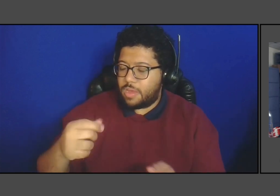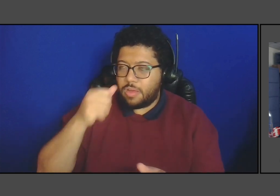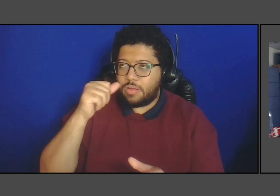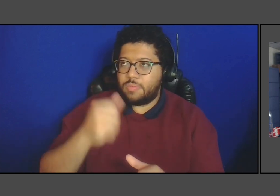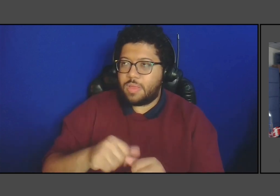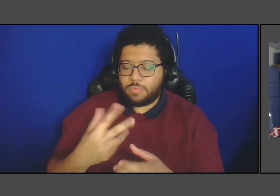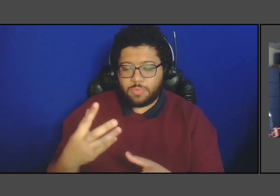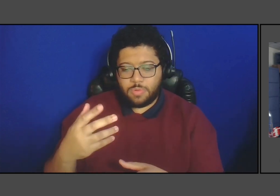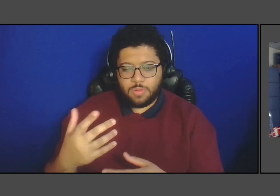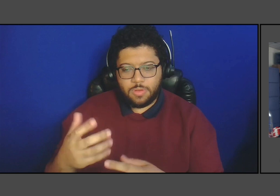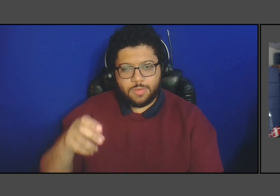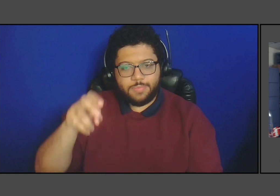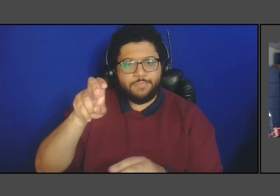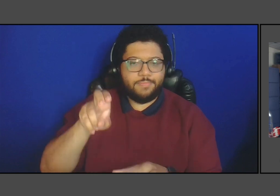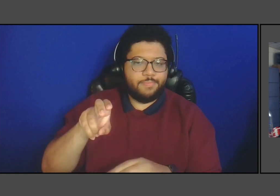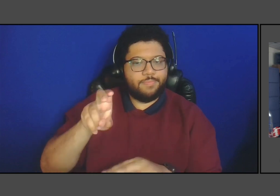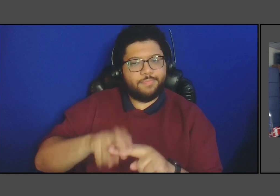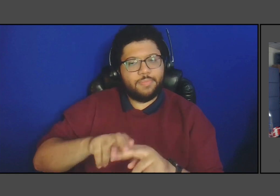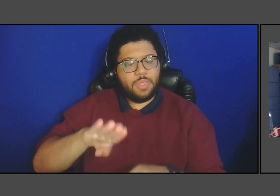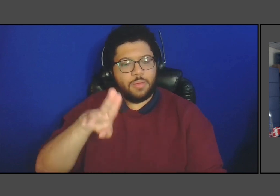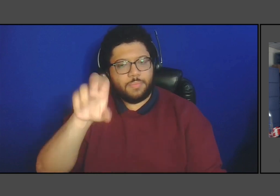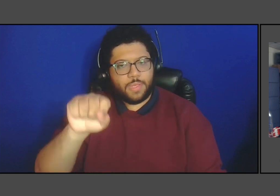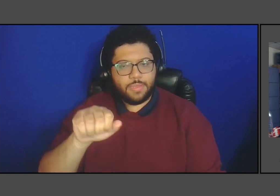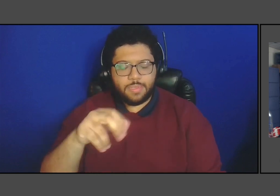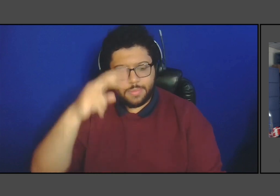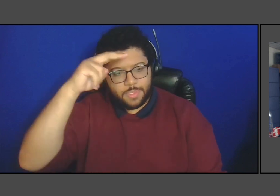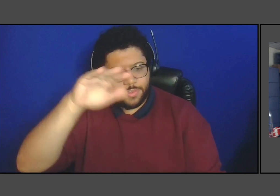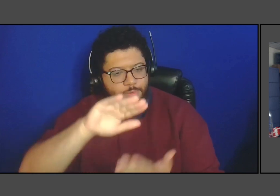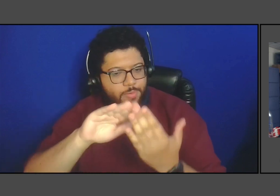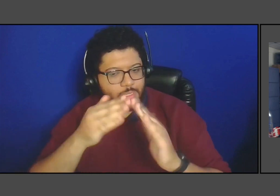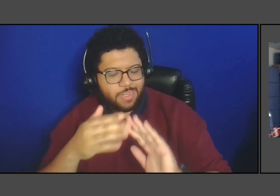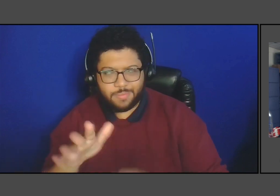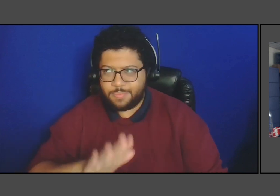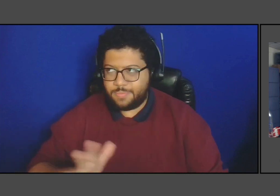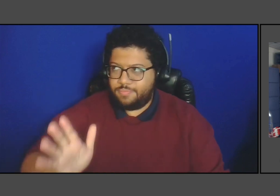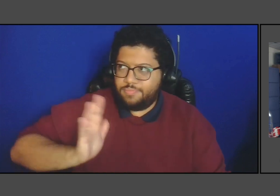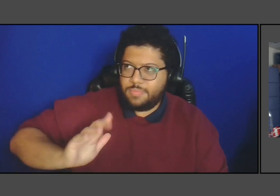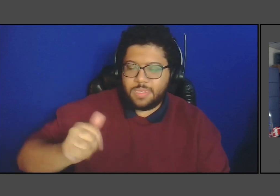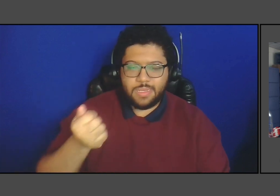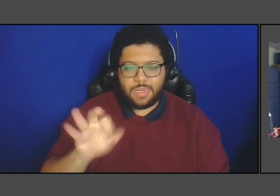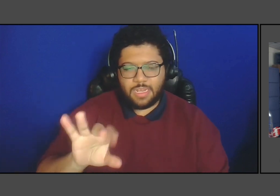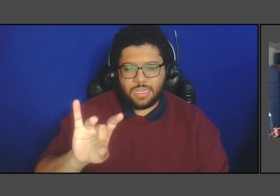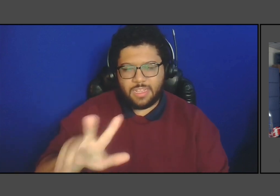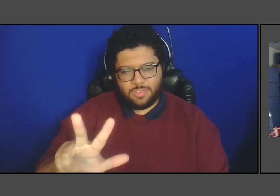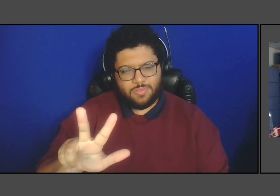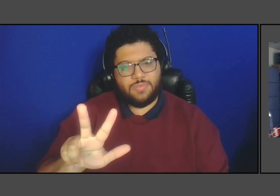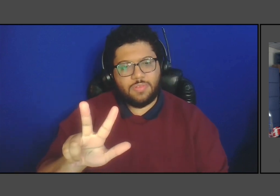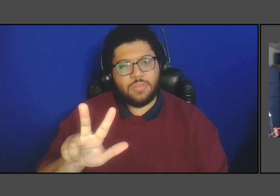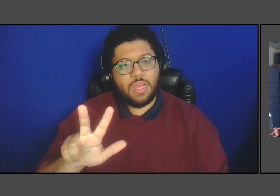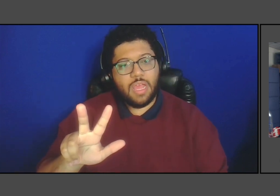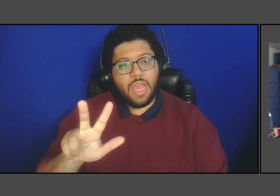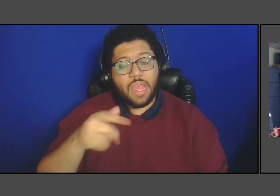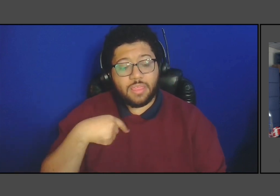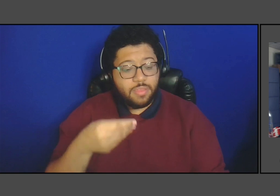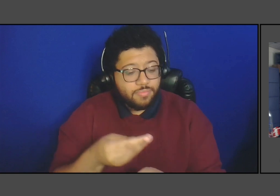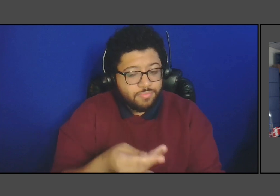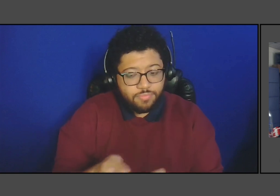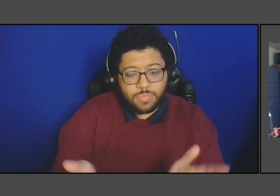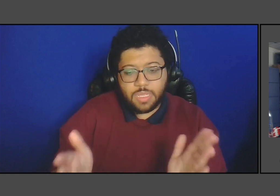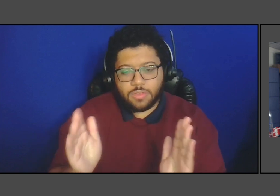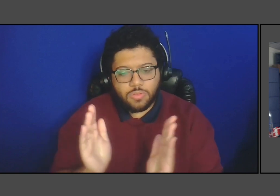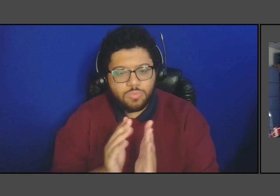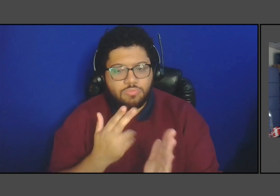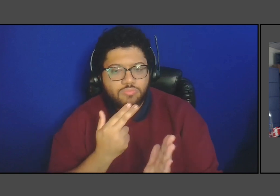like 1983. And they would hand out these little mimeographed stories telling how their communities had